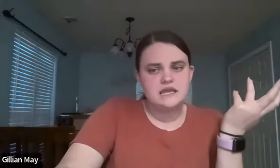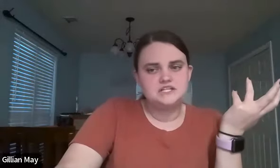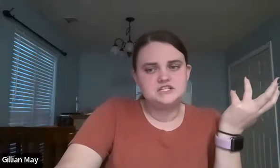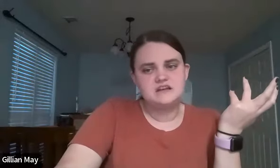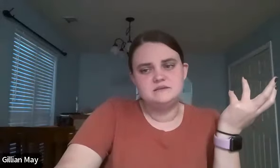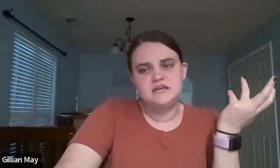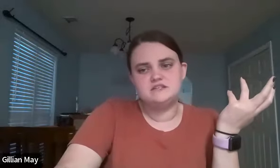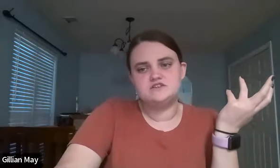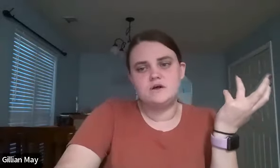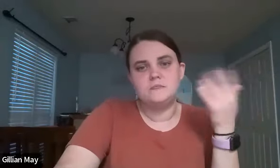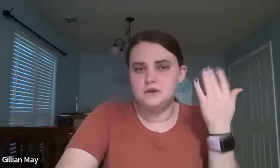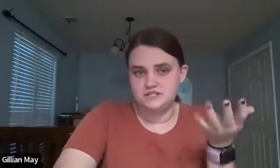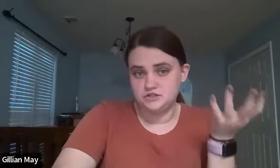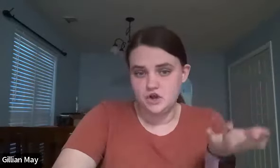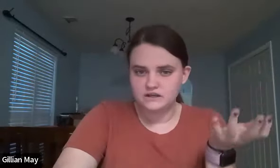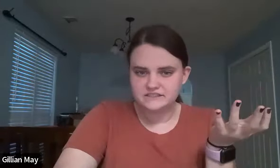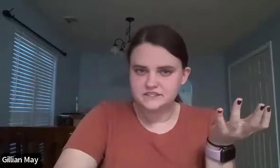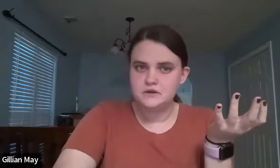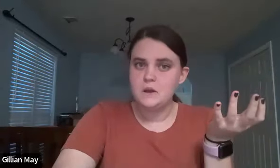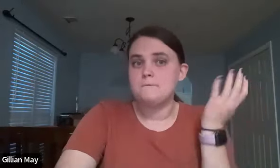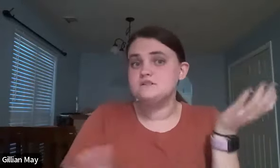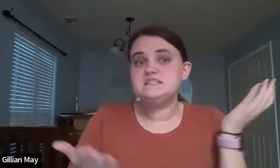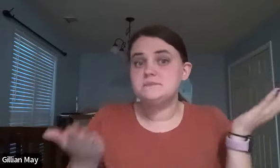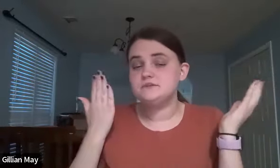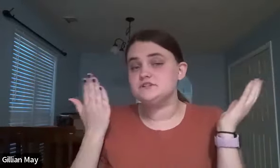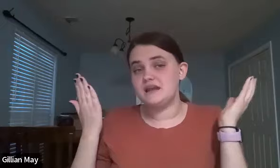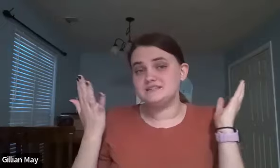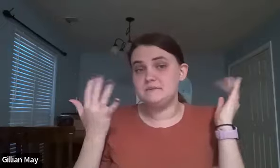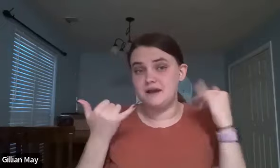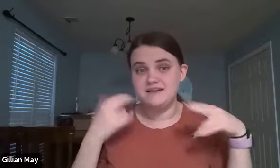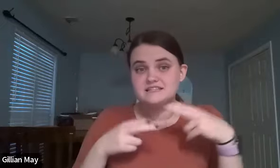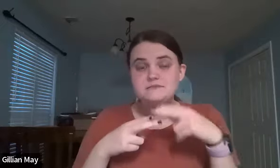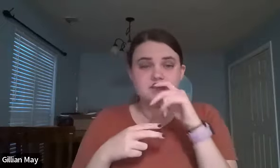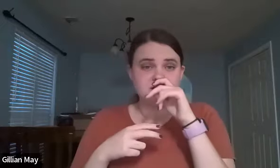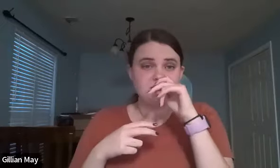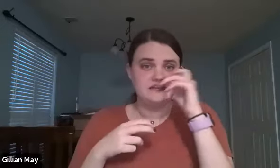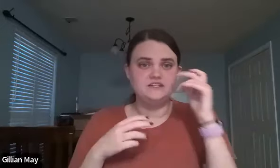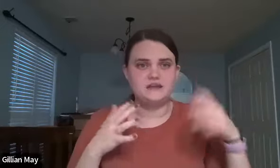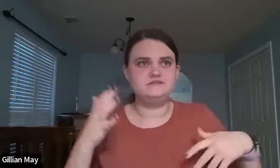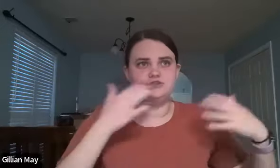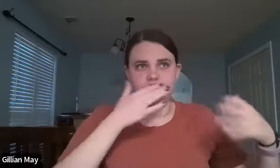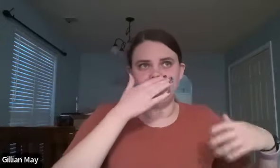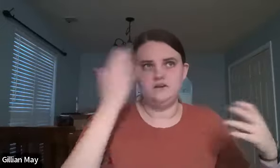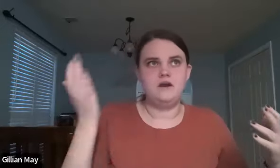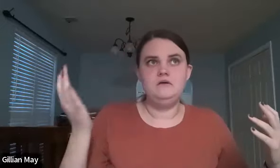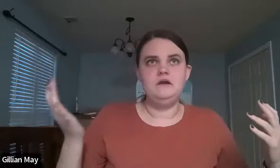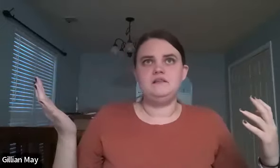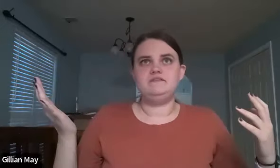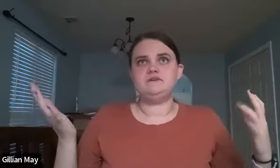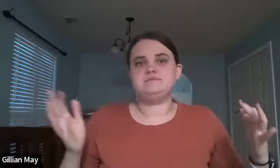It just kind of depends on the person you're talking to. Most of the time people don't ask me my last name unless they're like actively trying to figure out, like, for example,